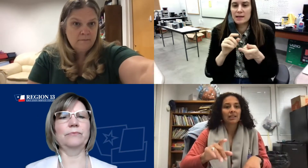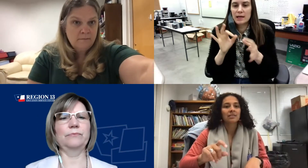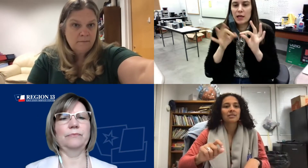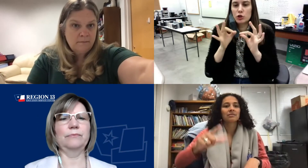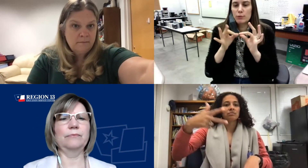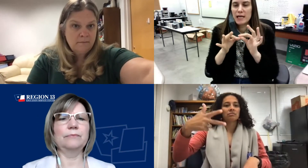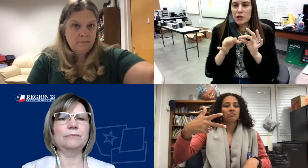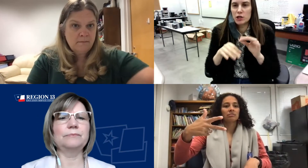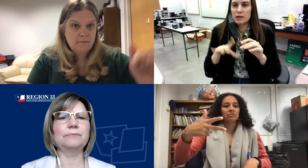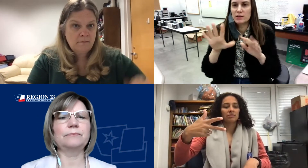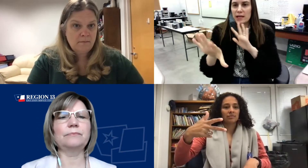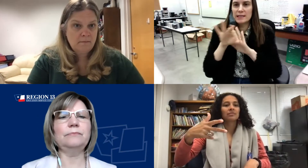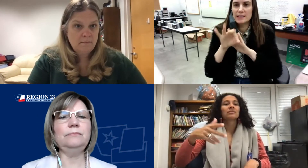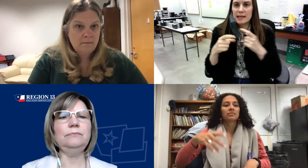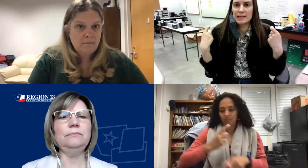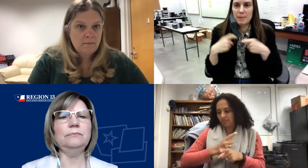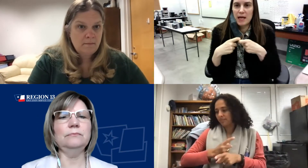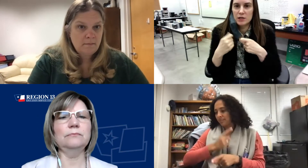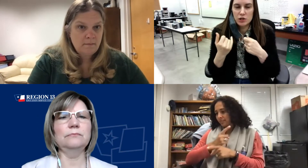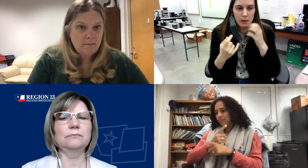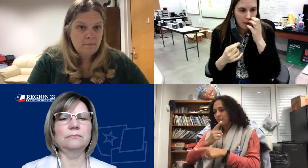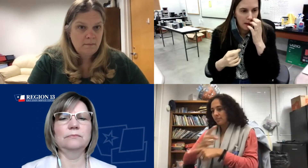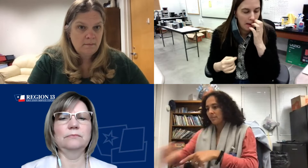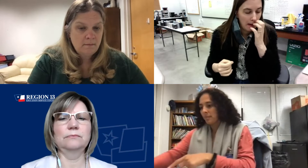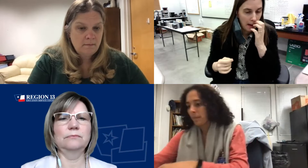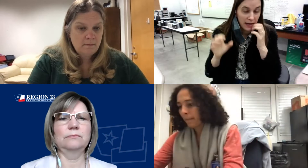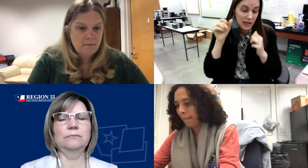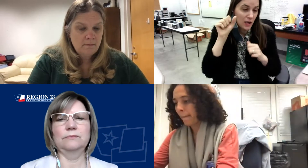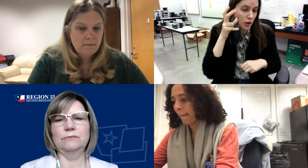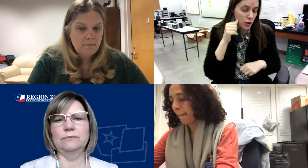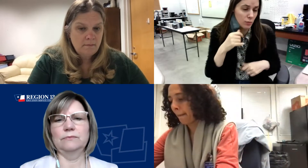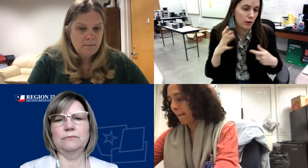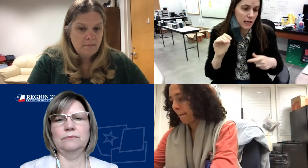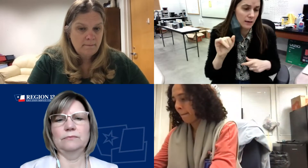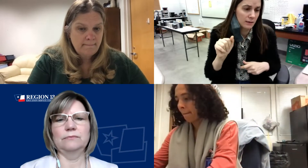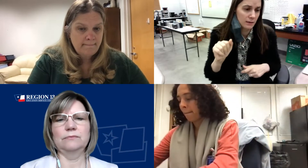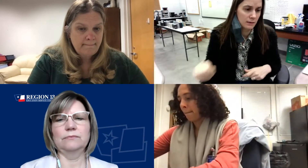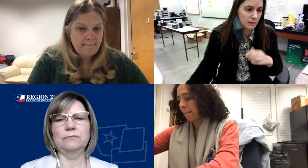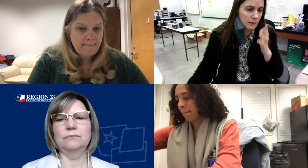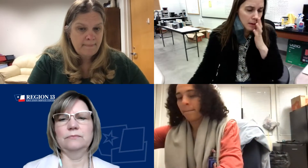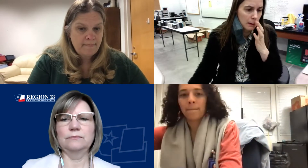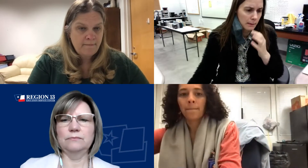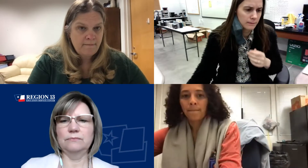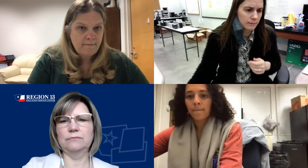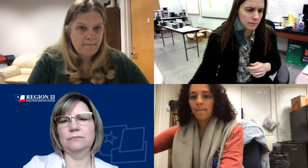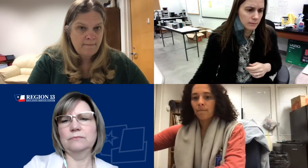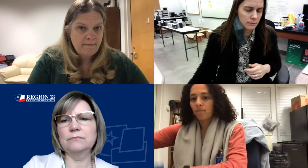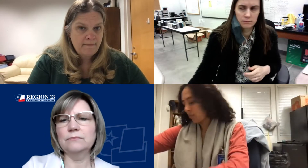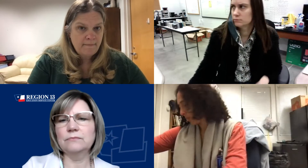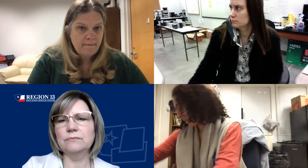says interpretation, so they can select Is this not Spanish. working? I can Let me hear get the you, gloves. yeah, The